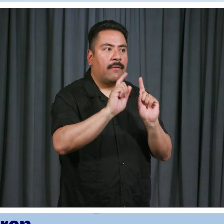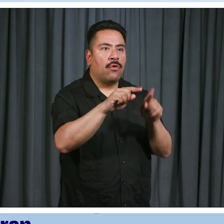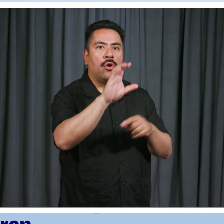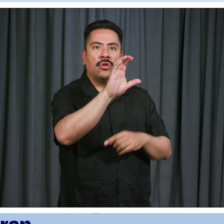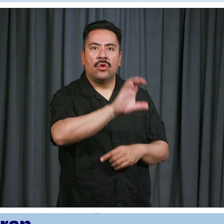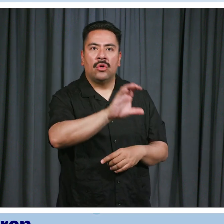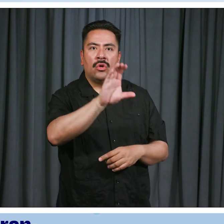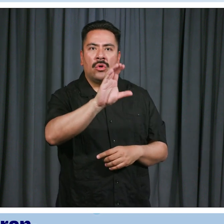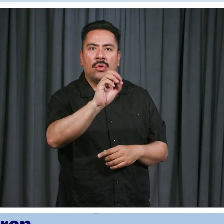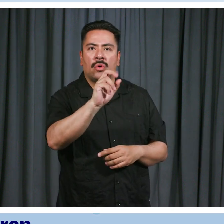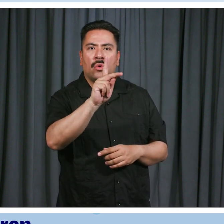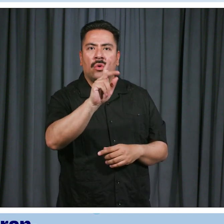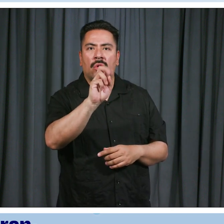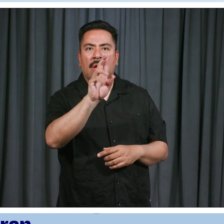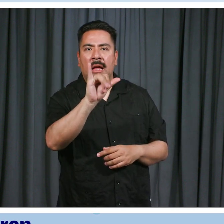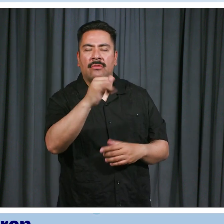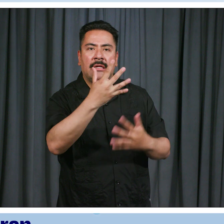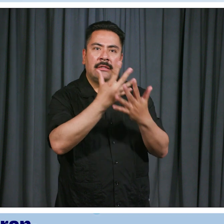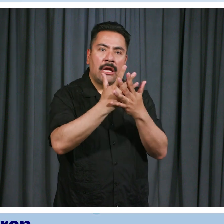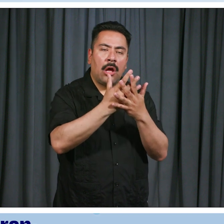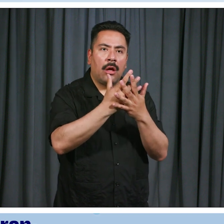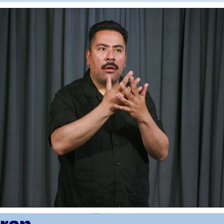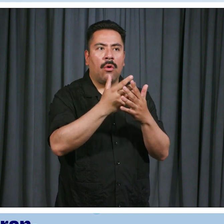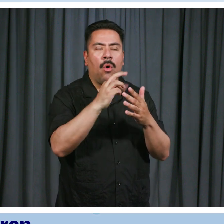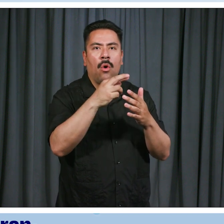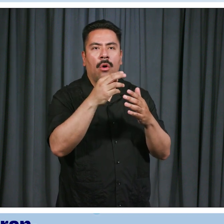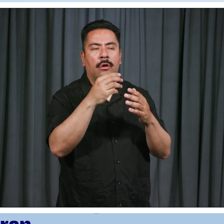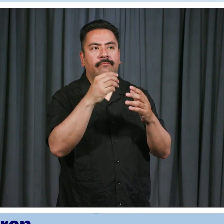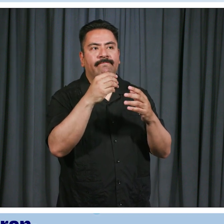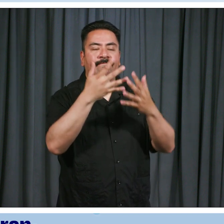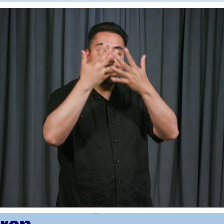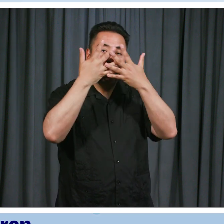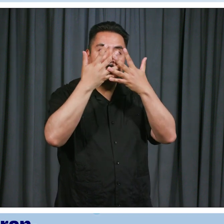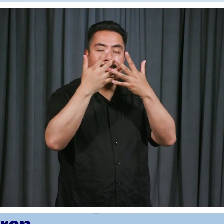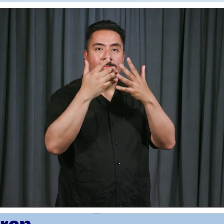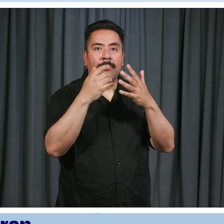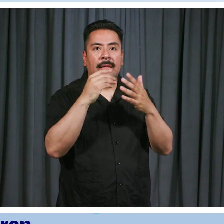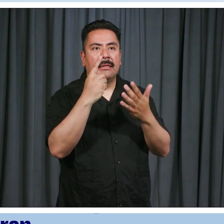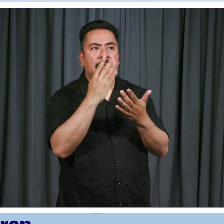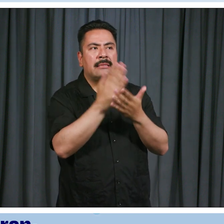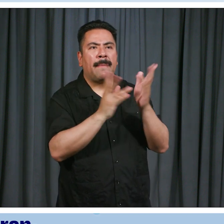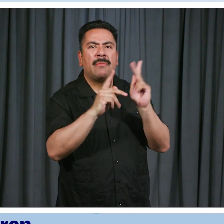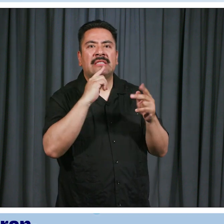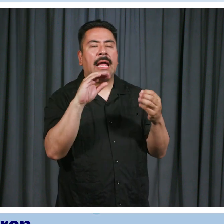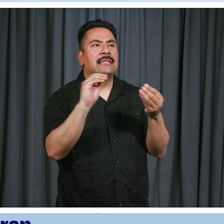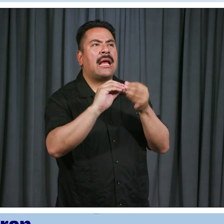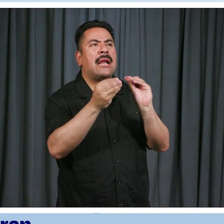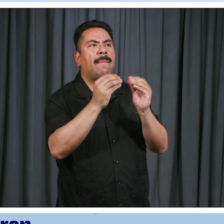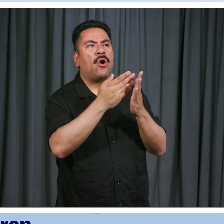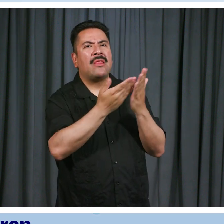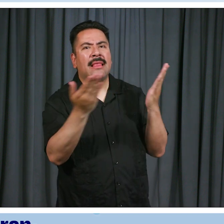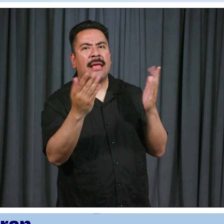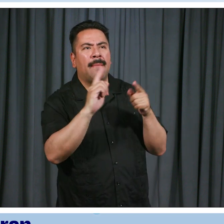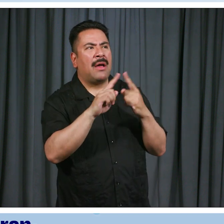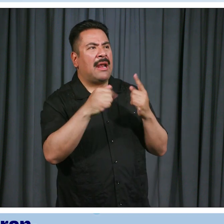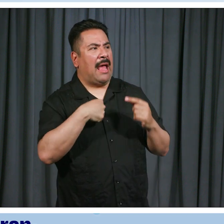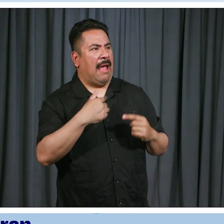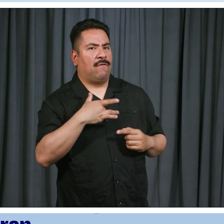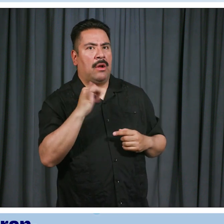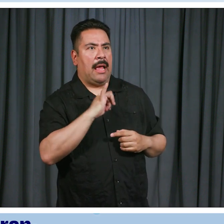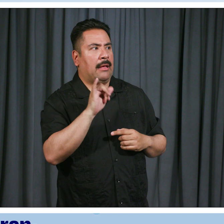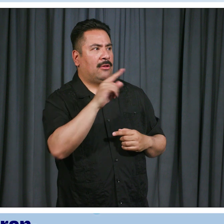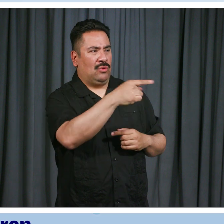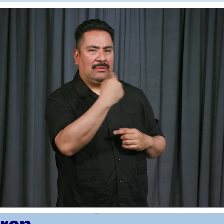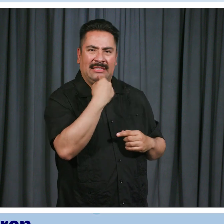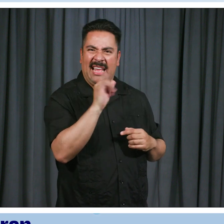prison. Sometimes it's the argument that it's a numbers thing, but ultimately I feel like what you're saying too is that people need